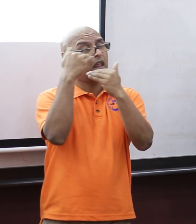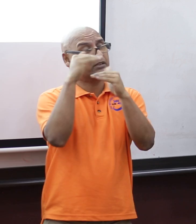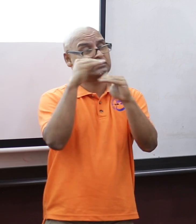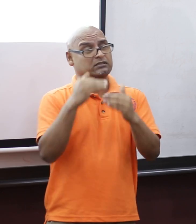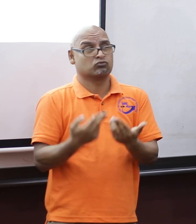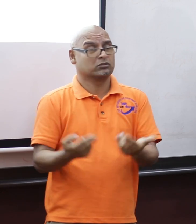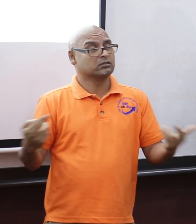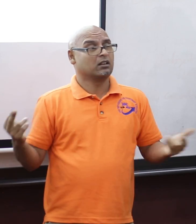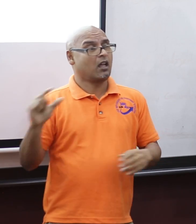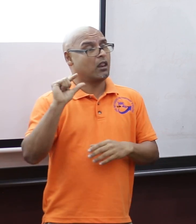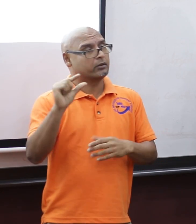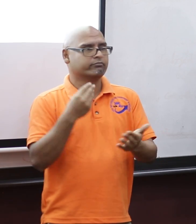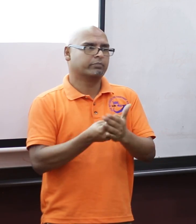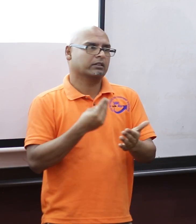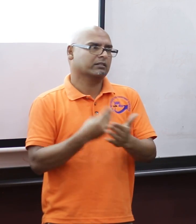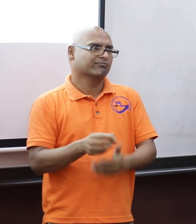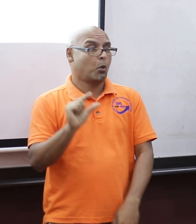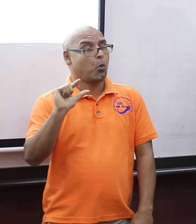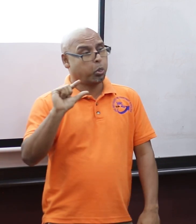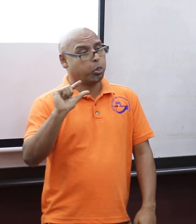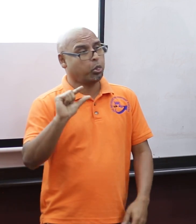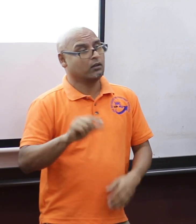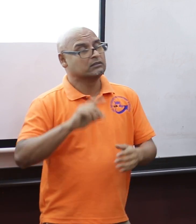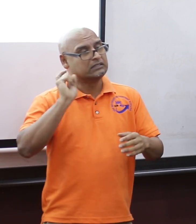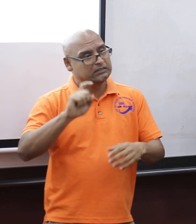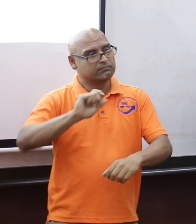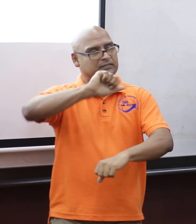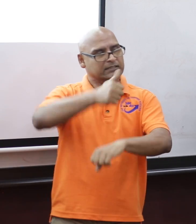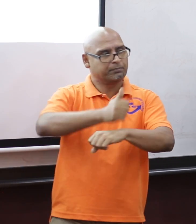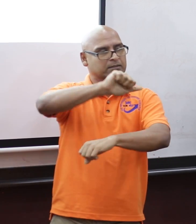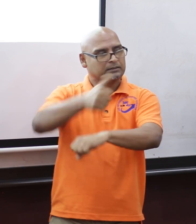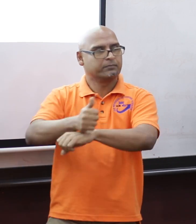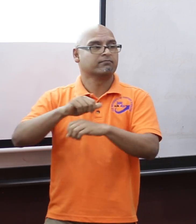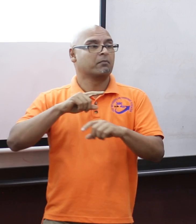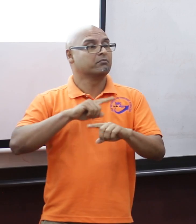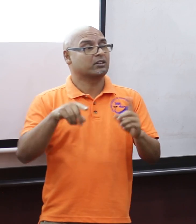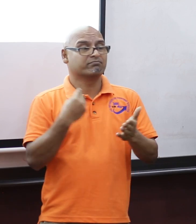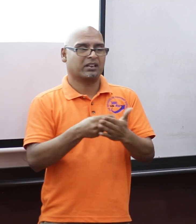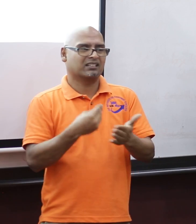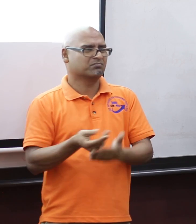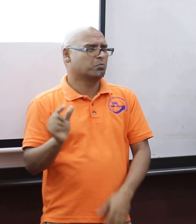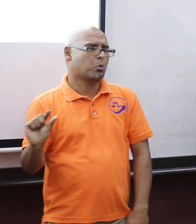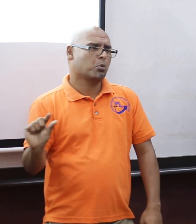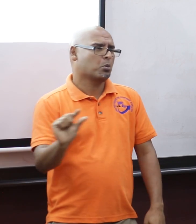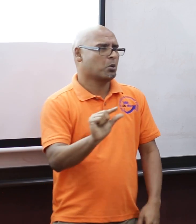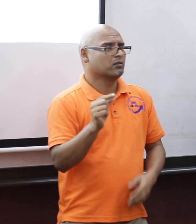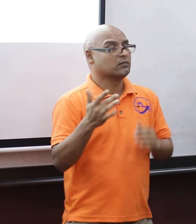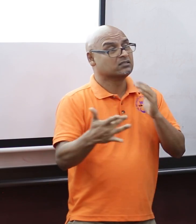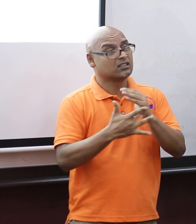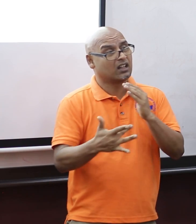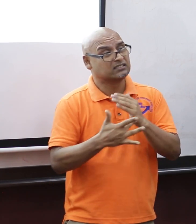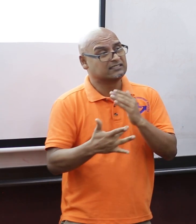finances to put things in place for students with disabilities. There's a lack of technology-driven